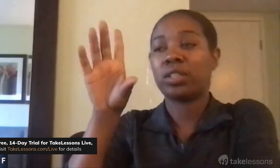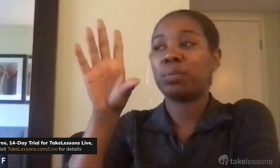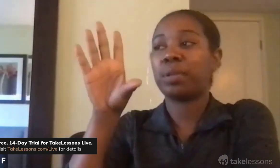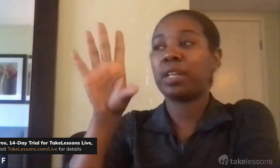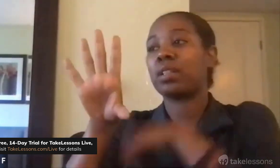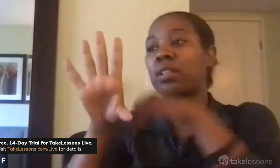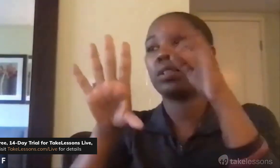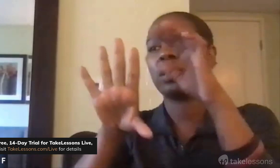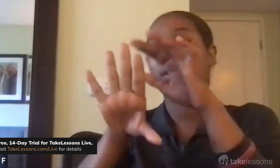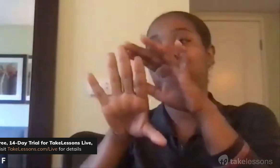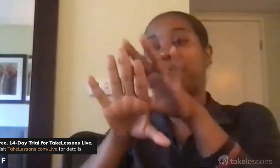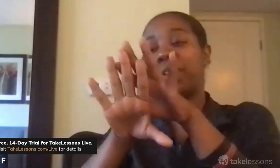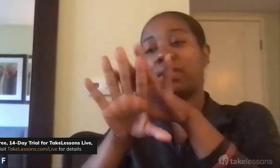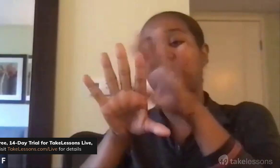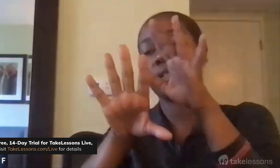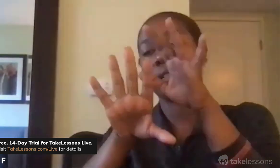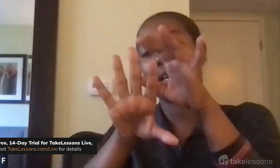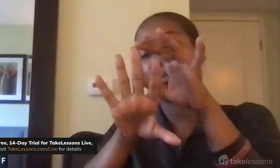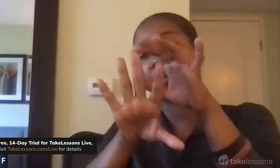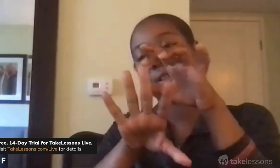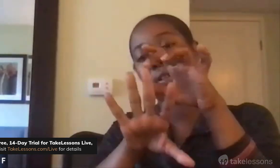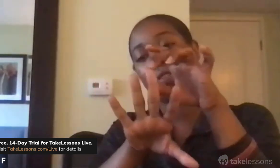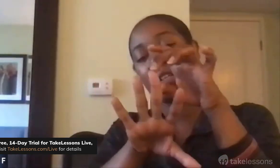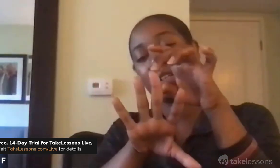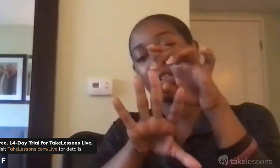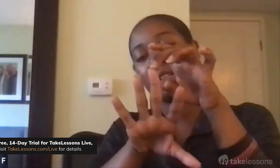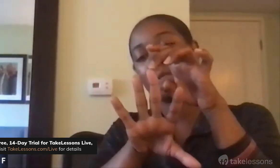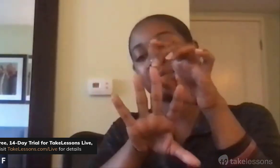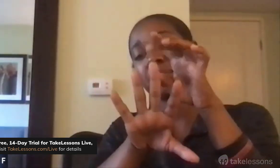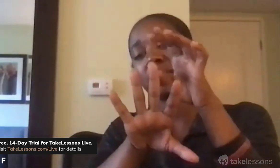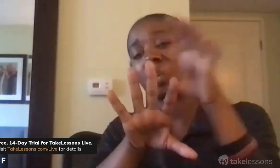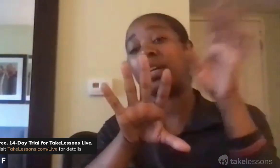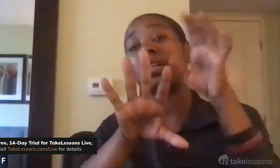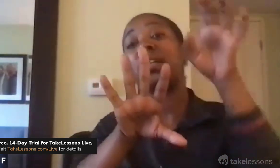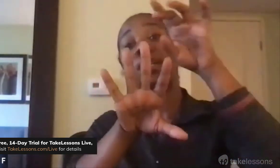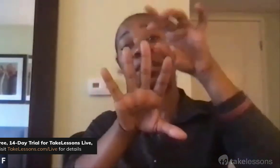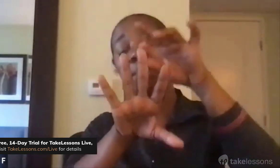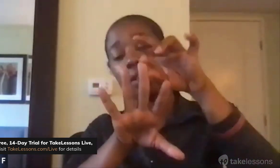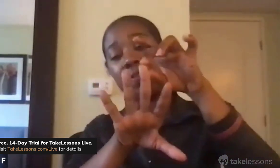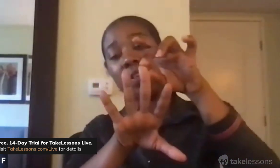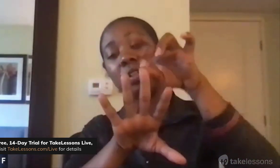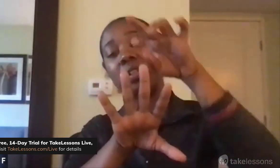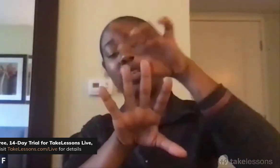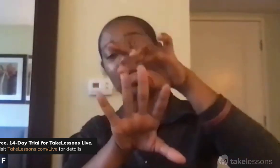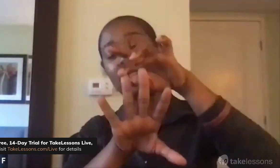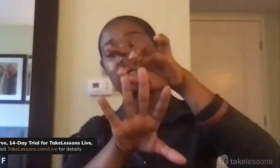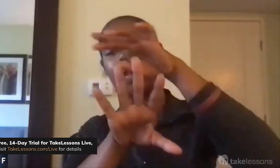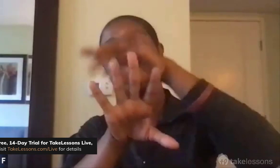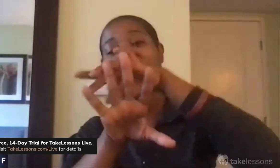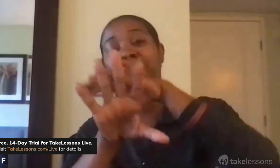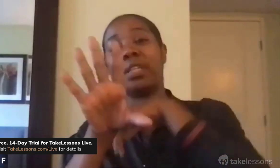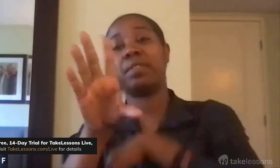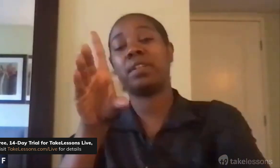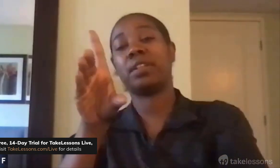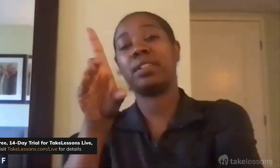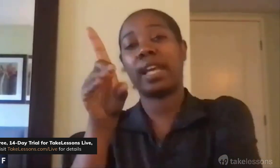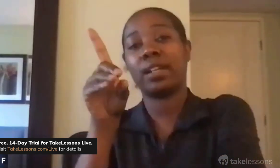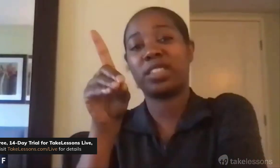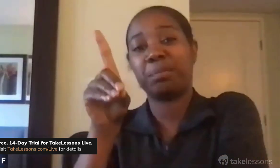you bring your pointer finger or your middle finger, your index finger, and your pinky finger down to